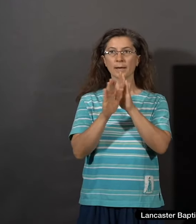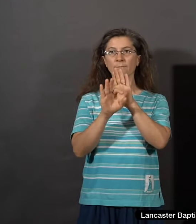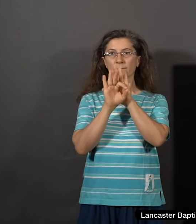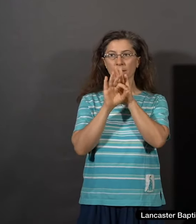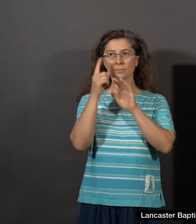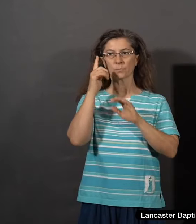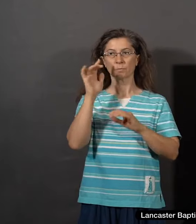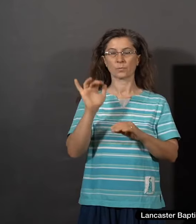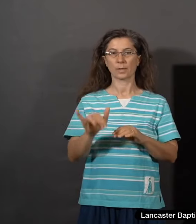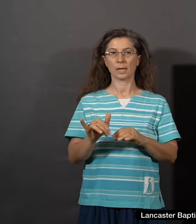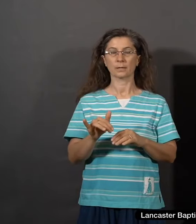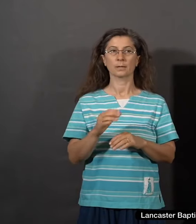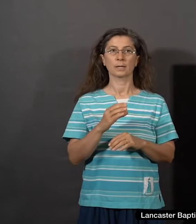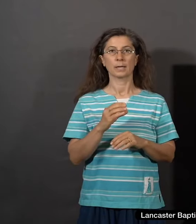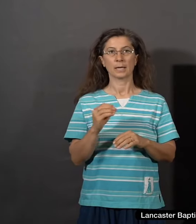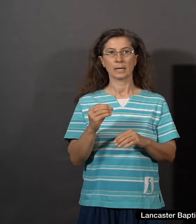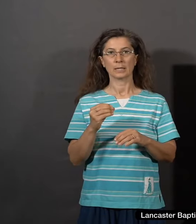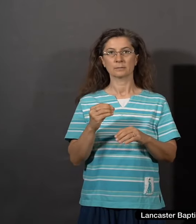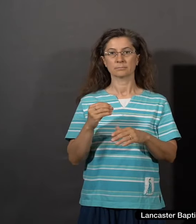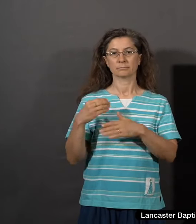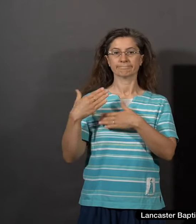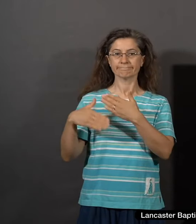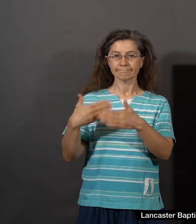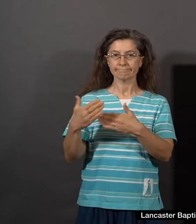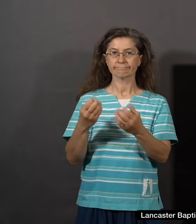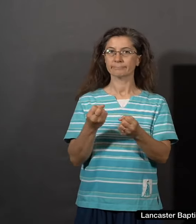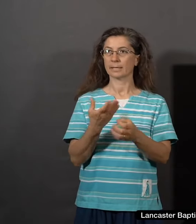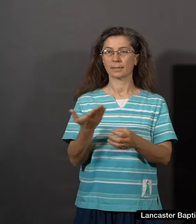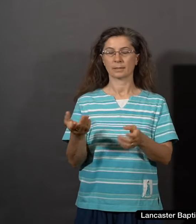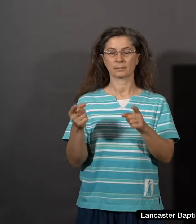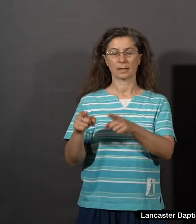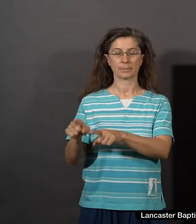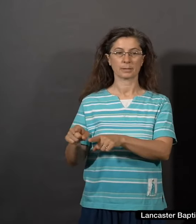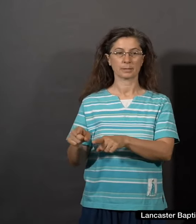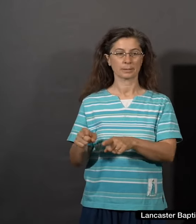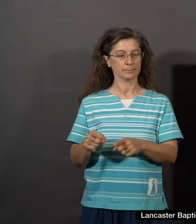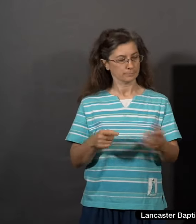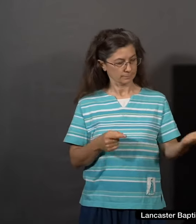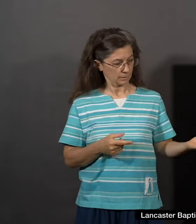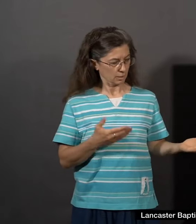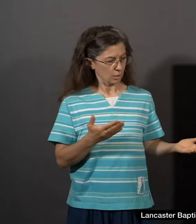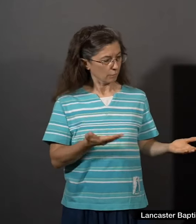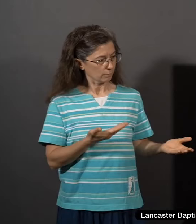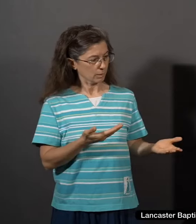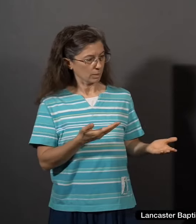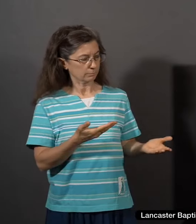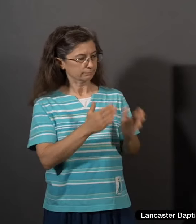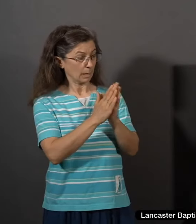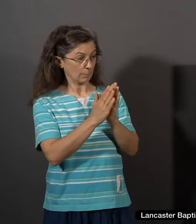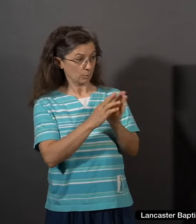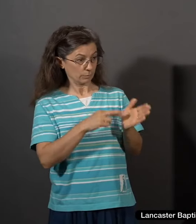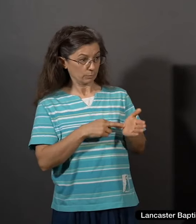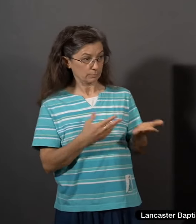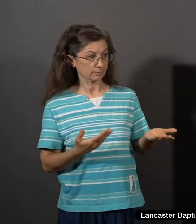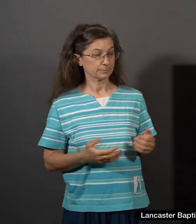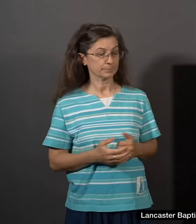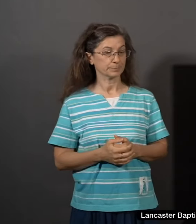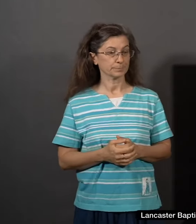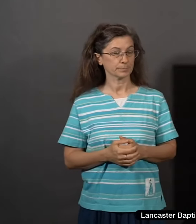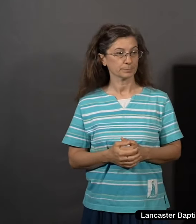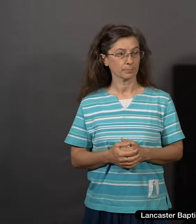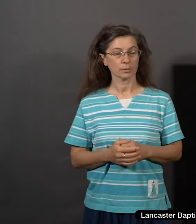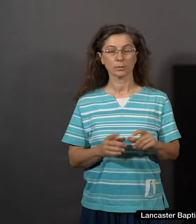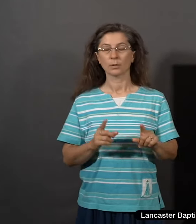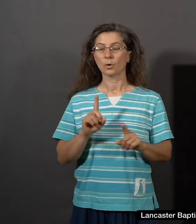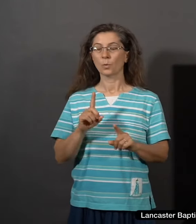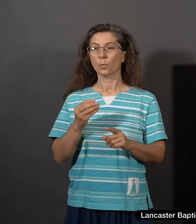all of the upcoming weeks of training and then implementation honey what are some of other prayer requests that you have and one of